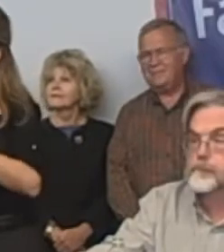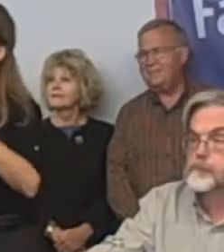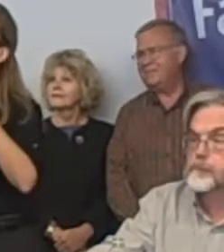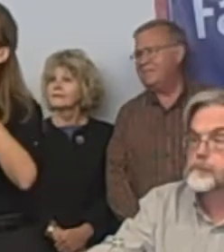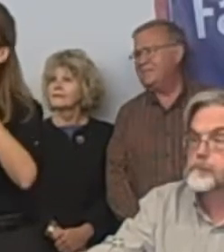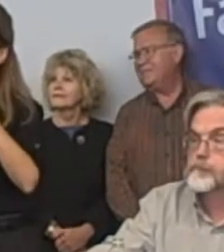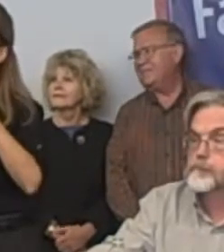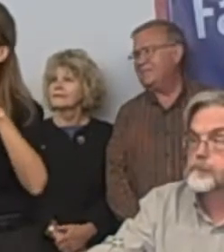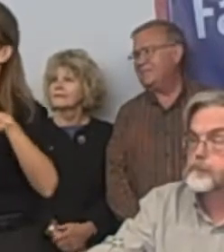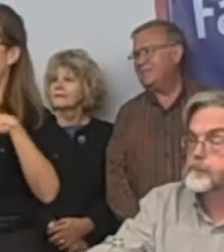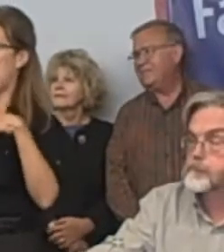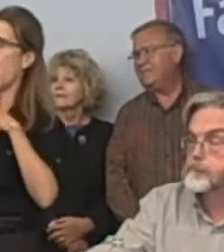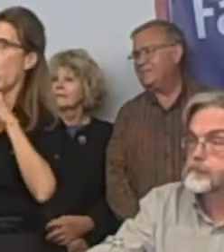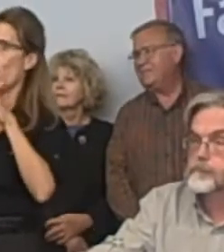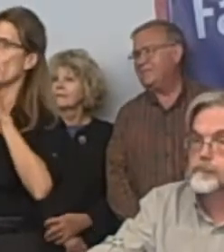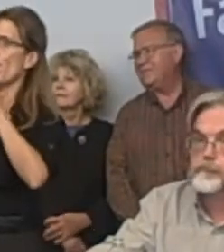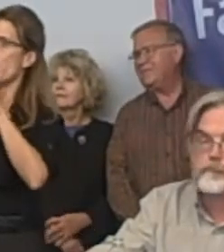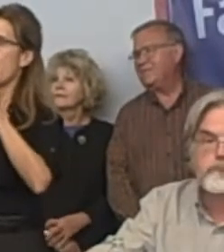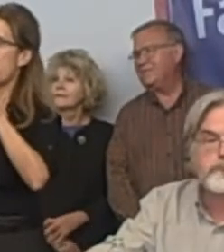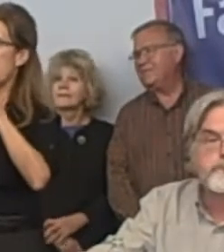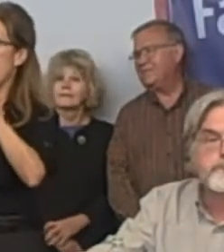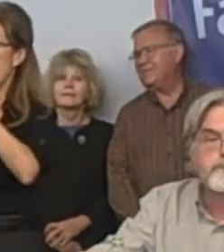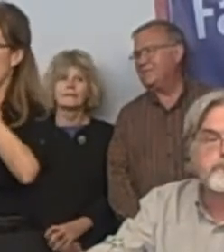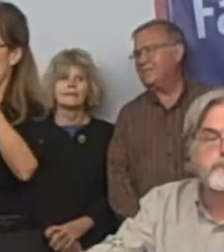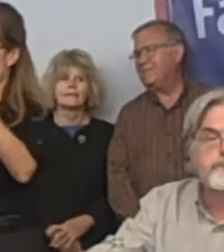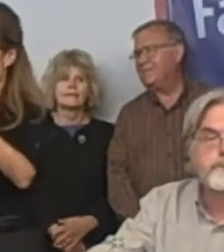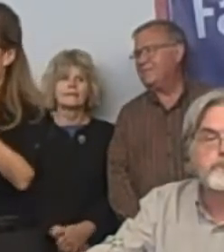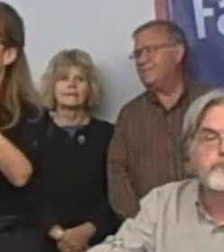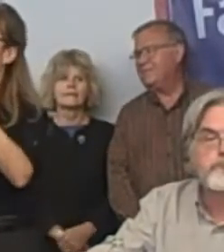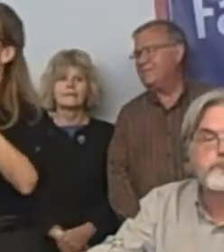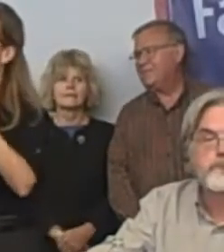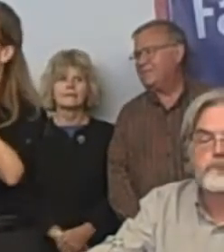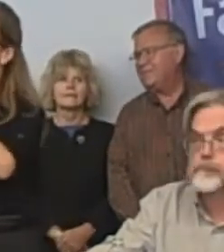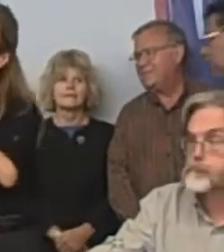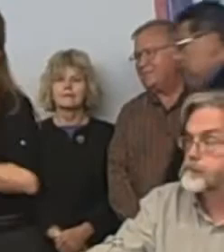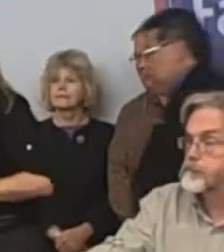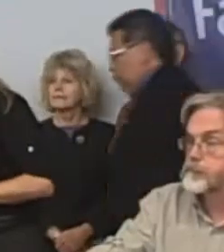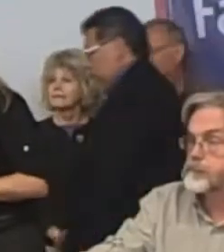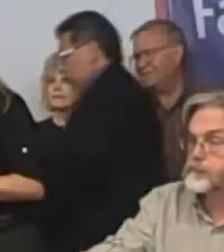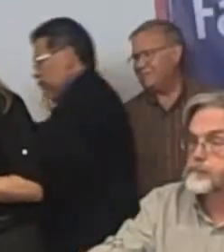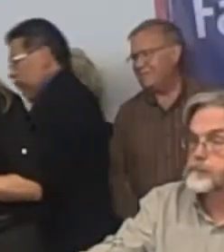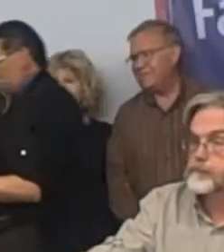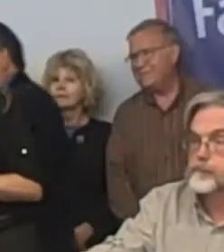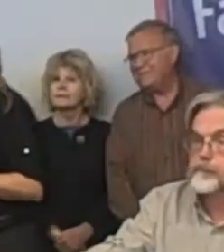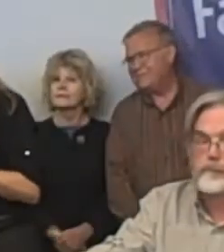will take questions from people in the room and from the phone. John?